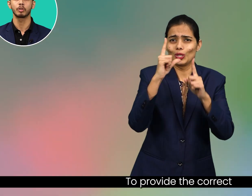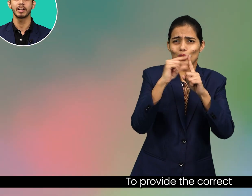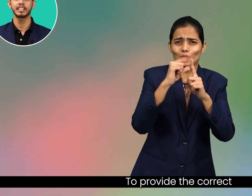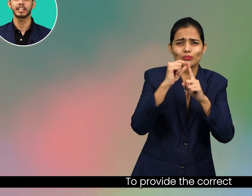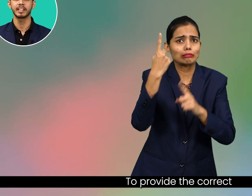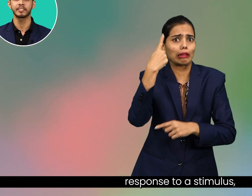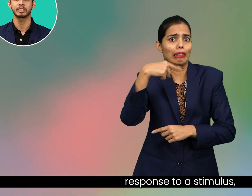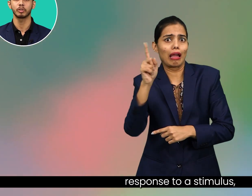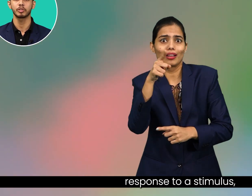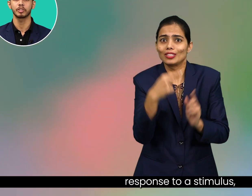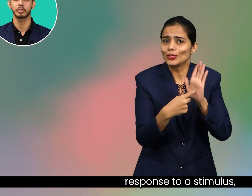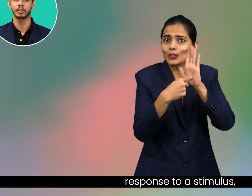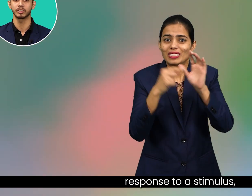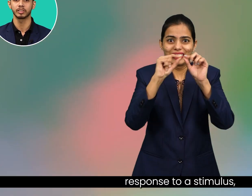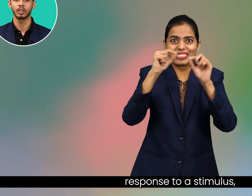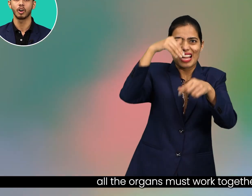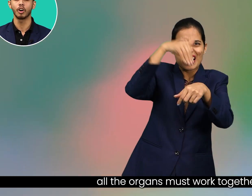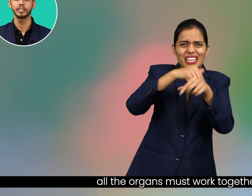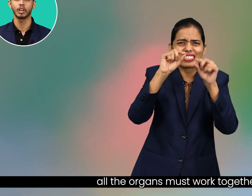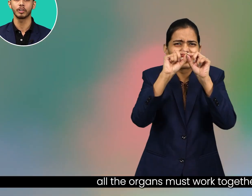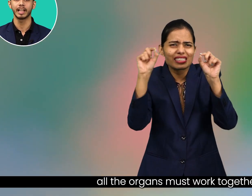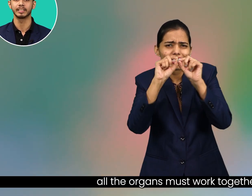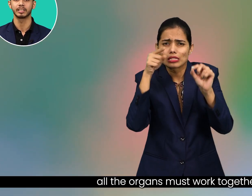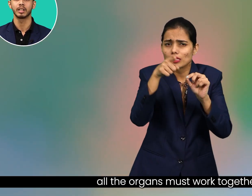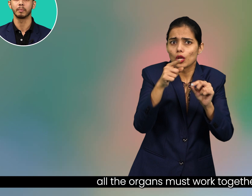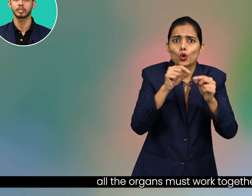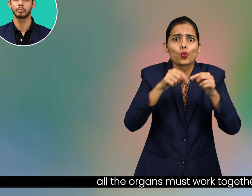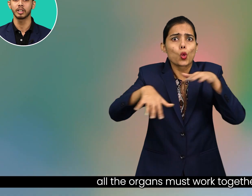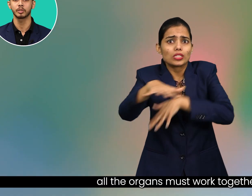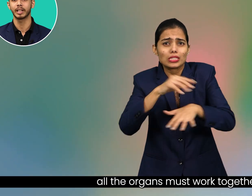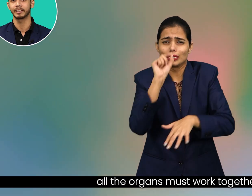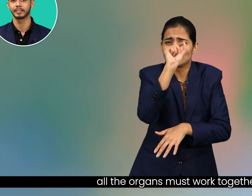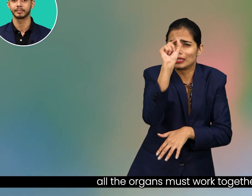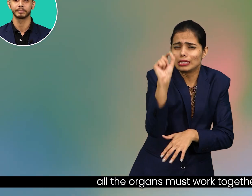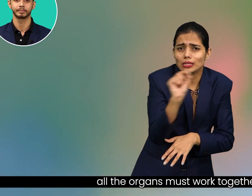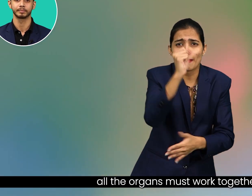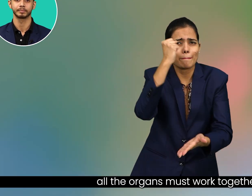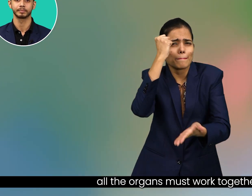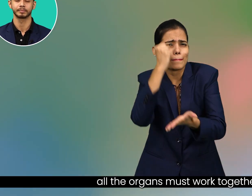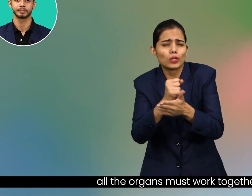To provide the correct response to a stimulus, all the organs must work together.